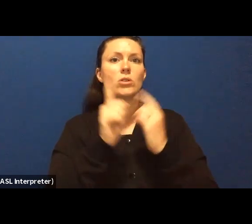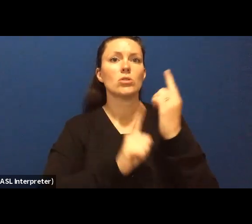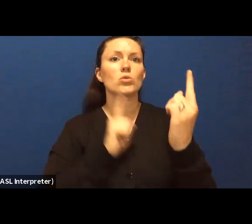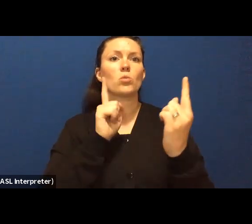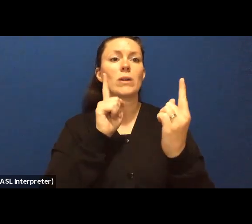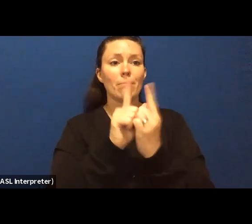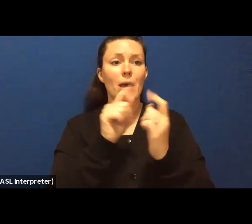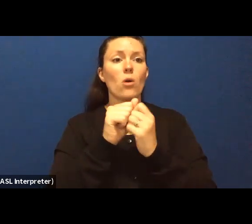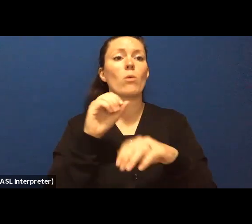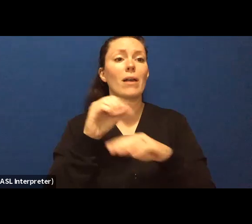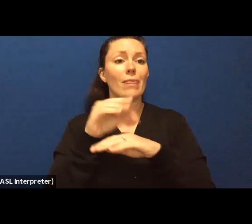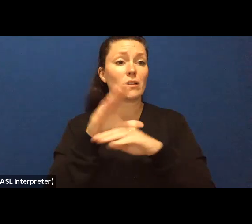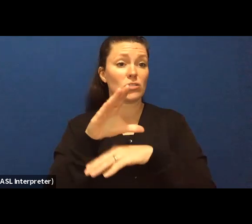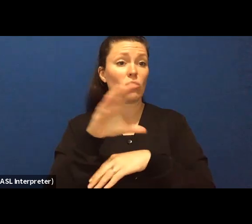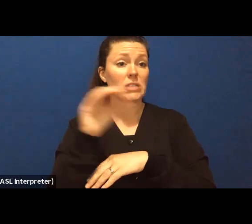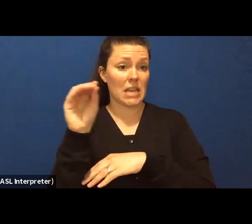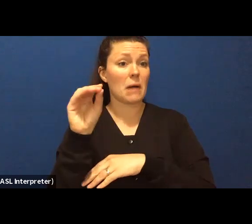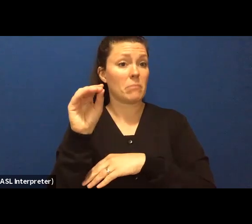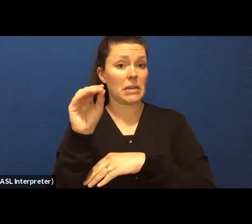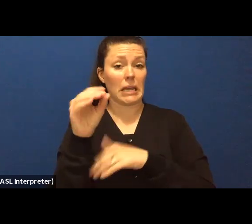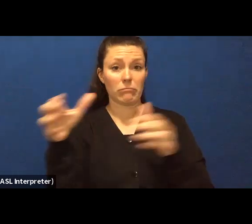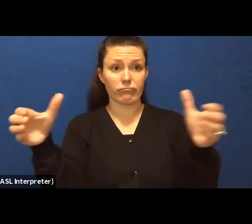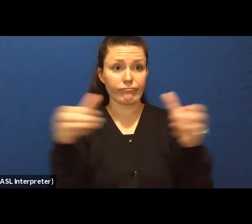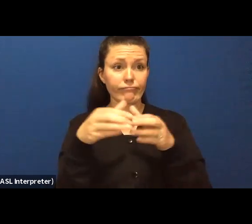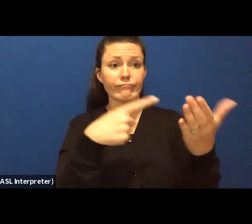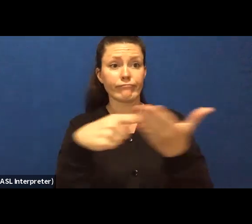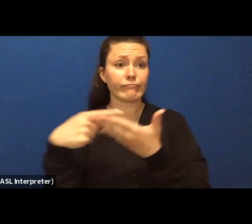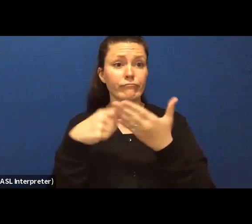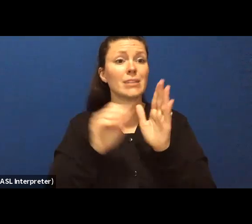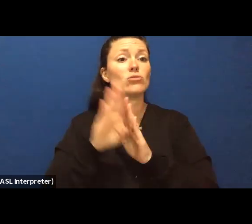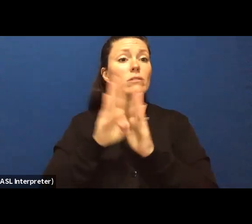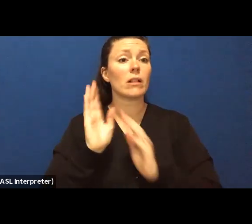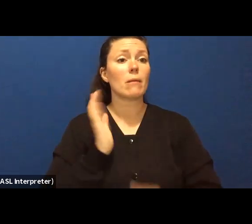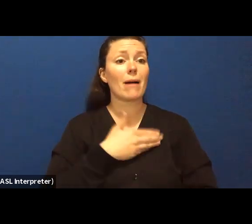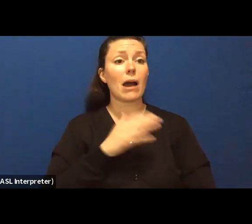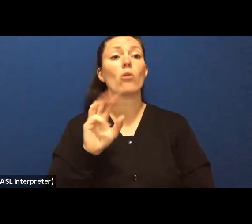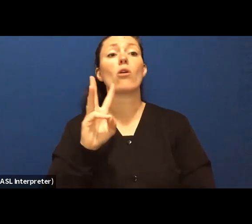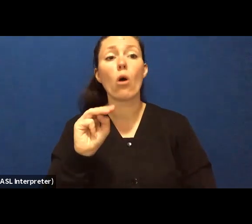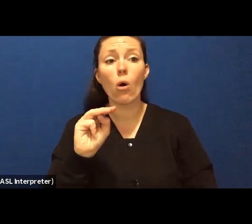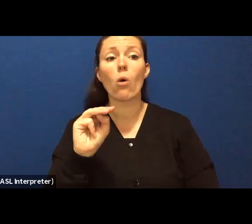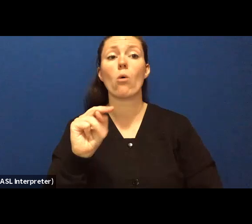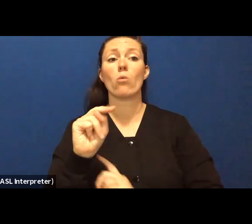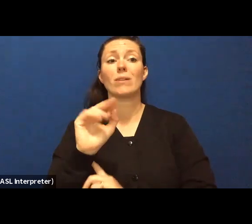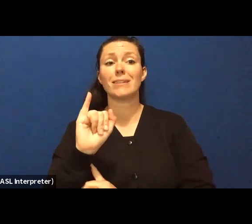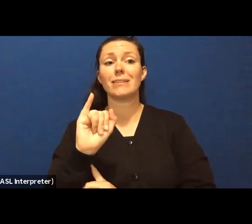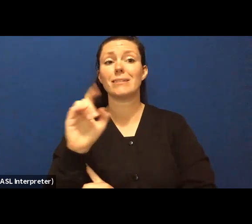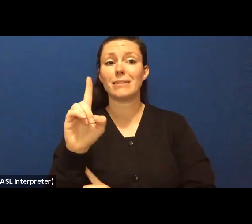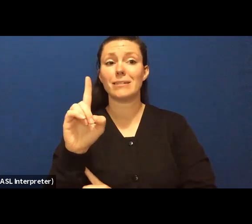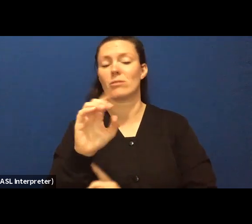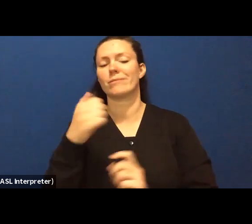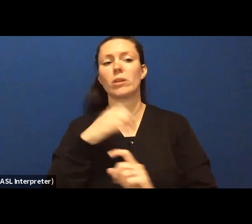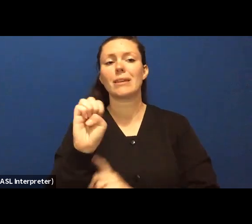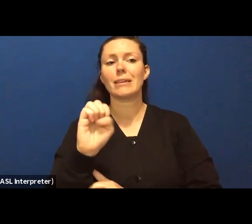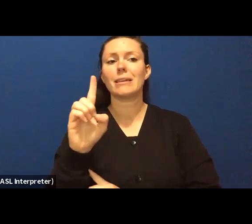to create, our own EDI objectives and action plan in